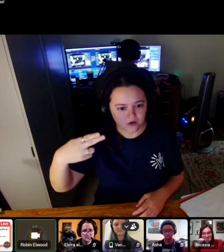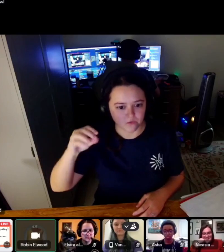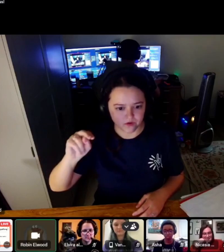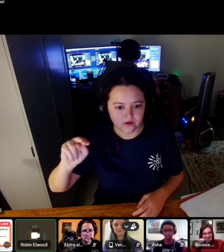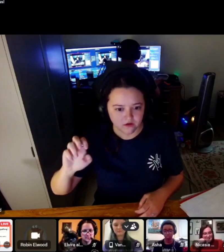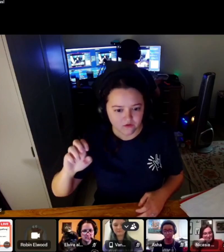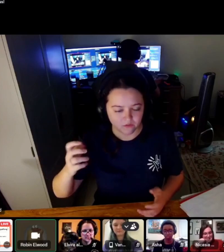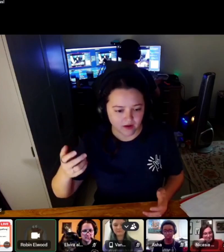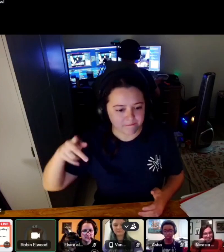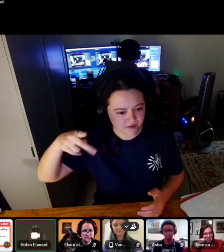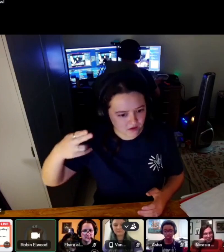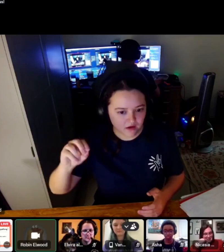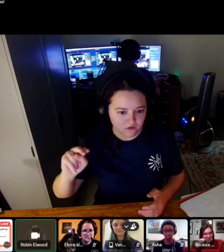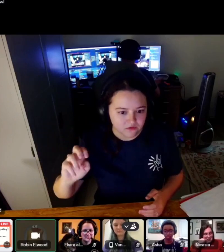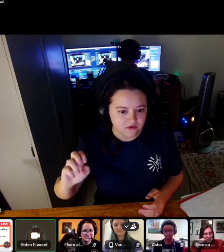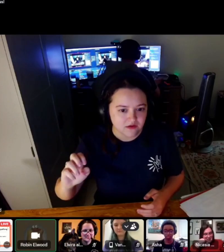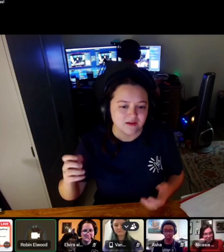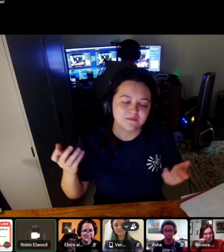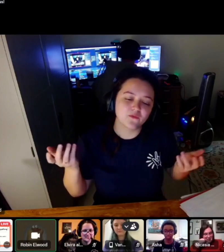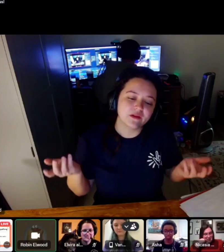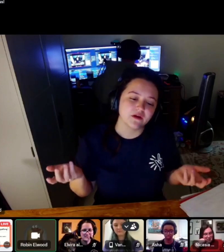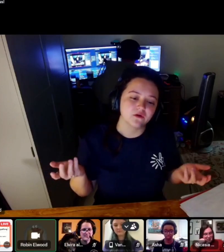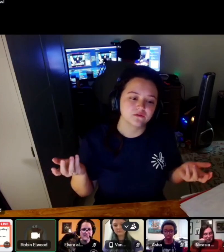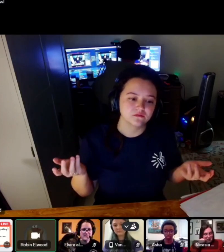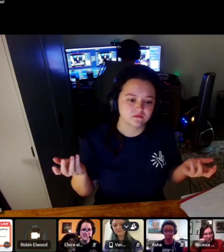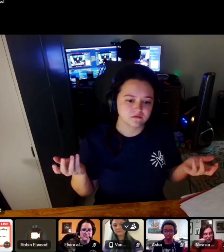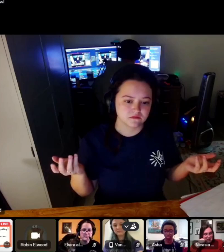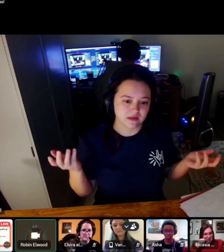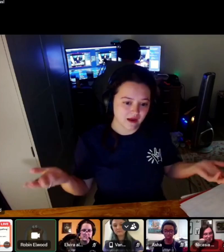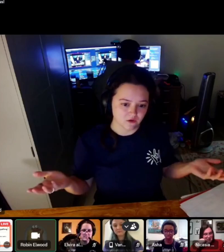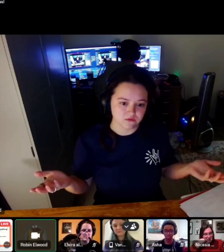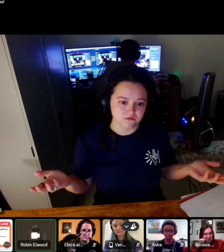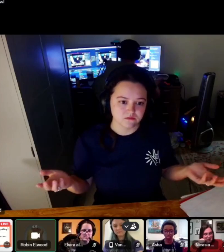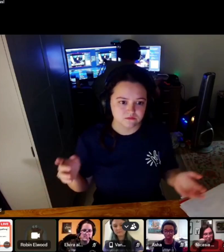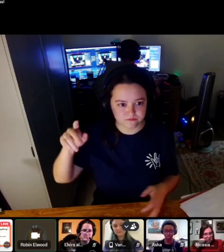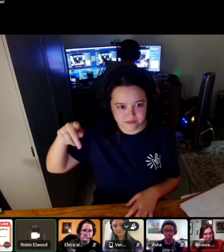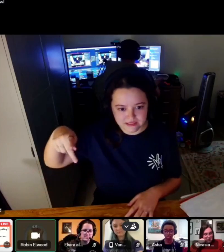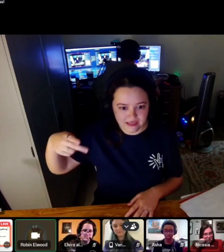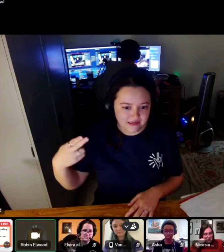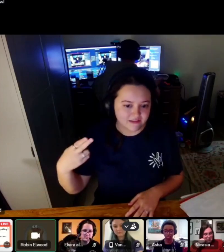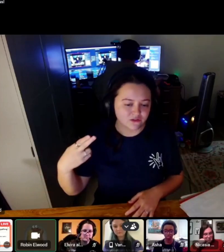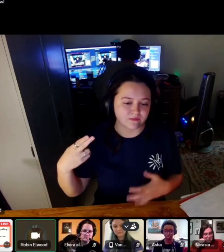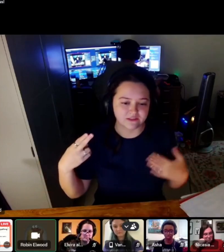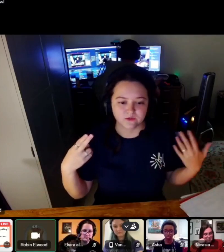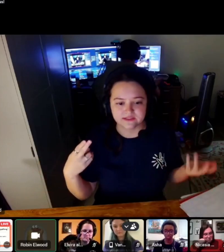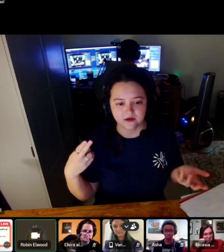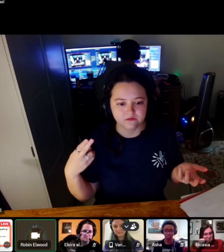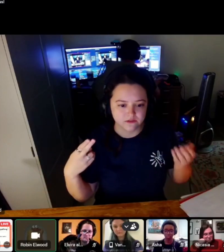pahone, right? Pahone, but we know now PH makes what sound?